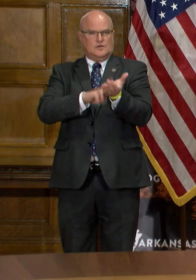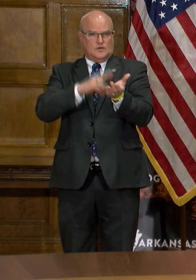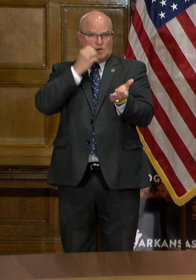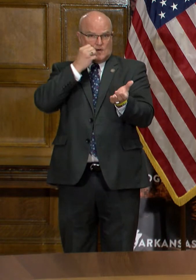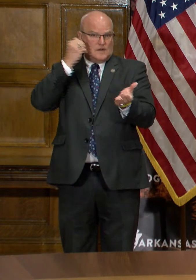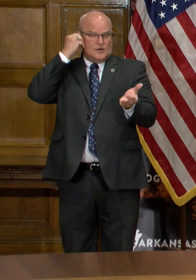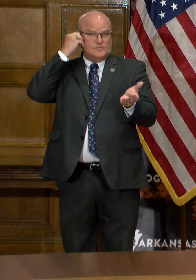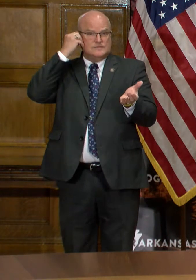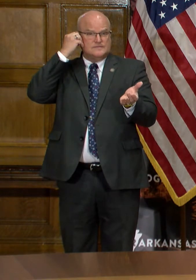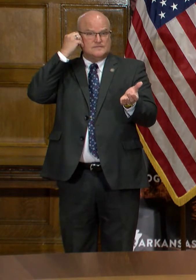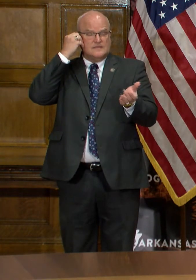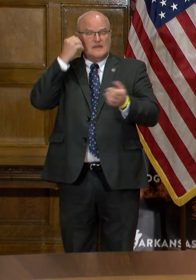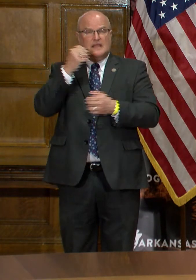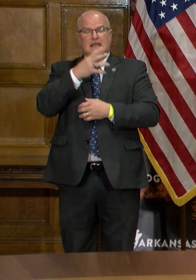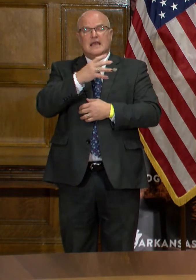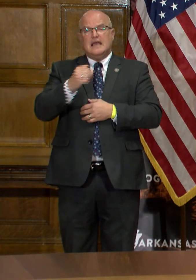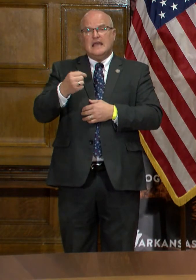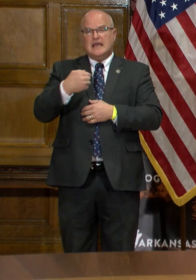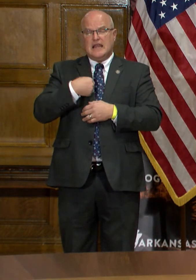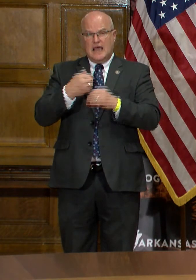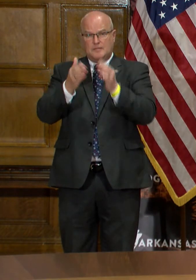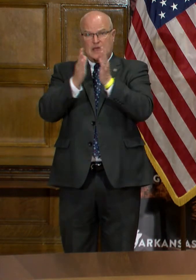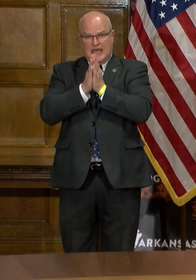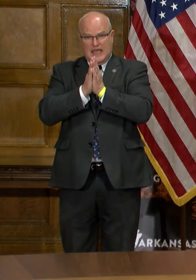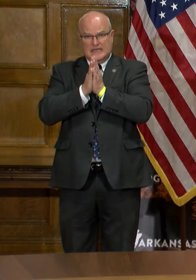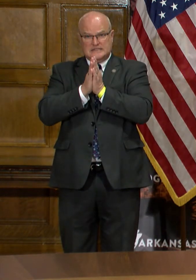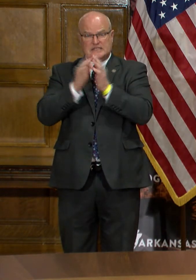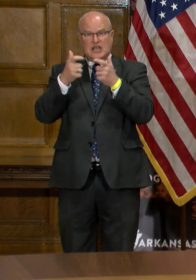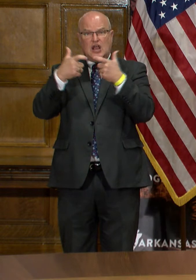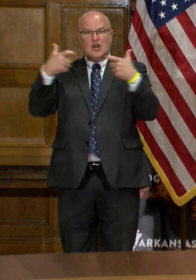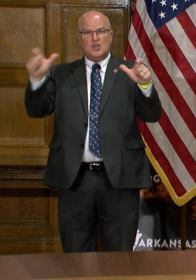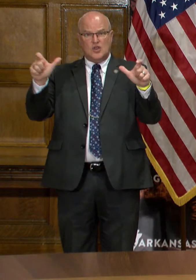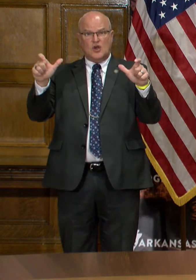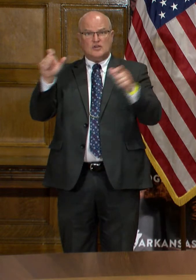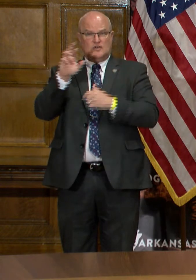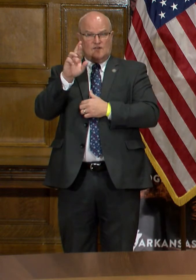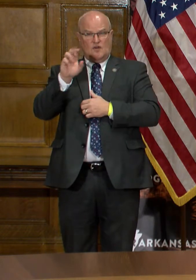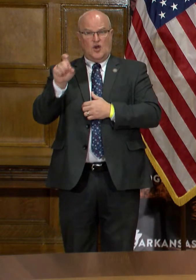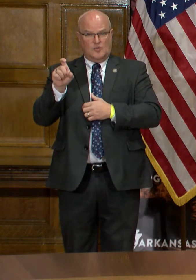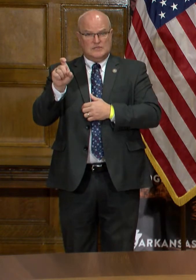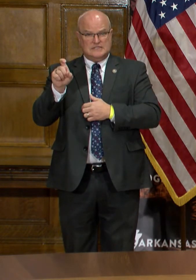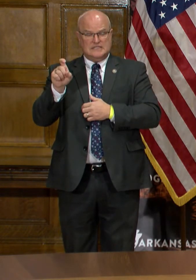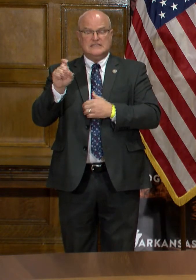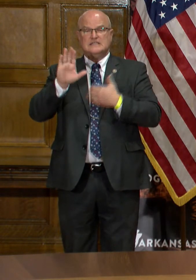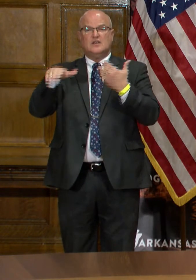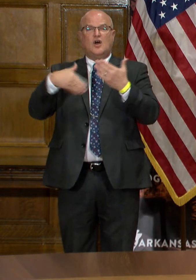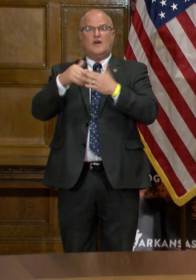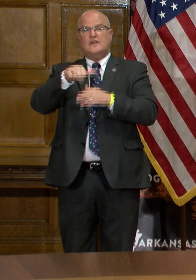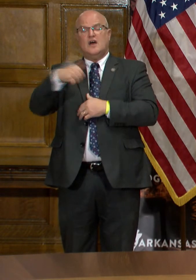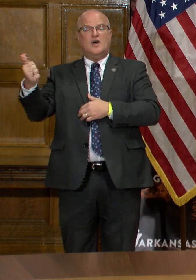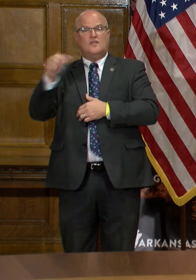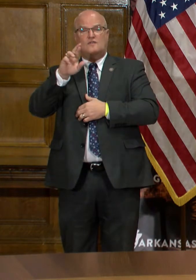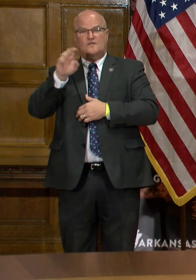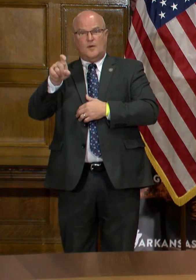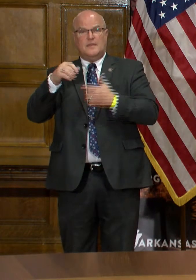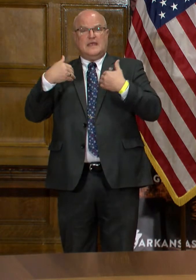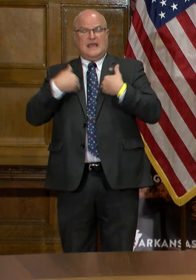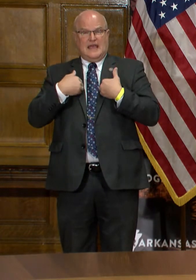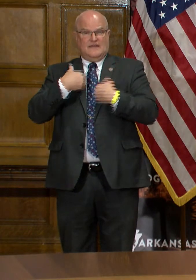facilities, and I am asking our large retail pharmacies and all of our pharmacies